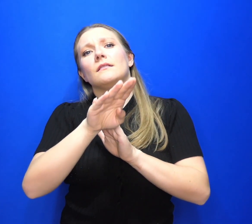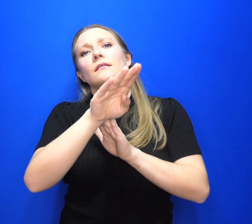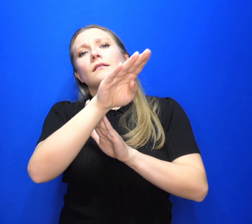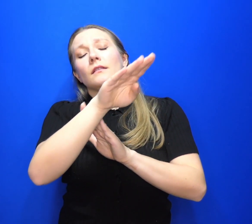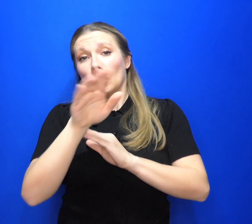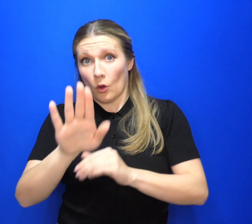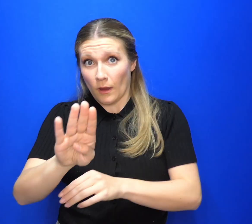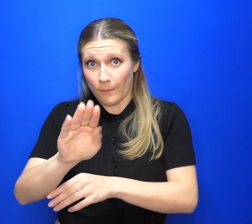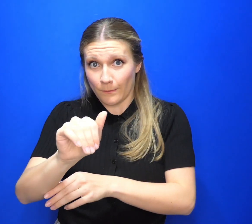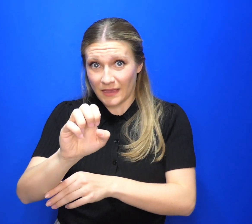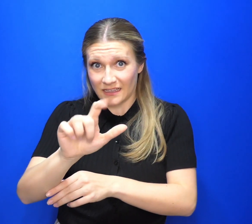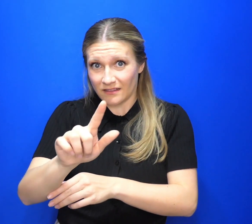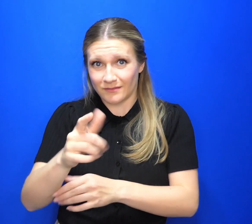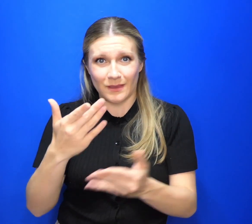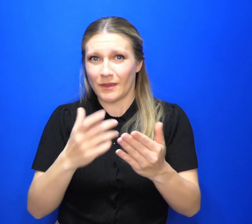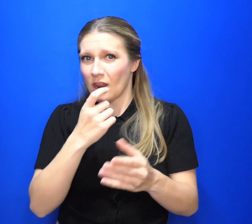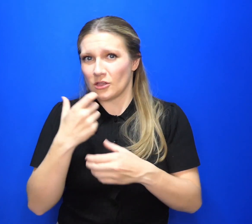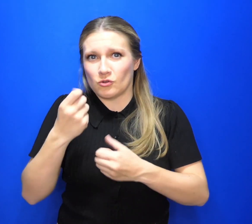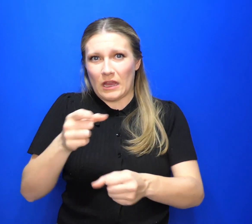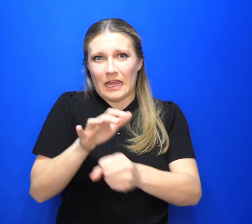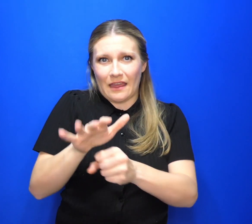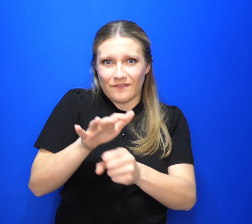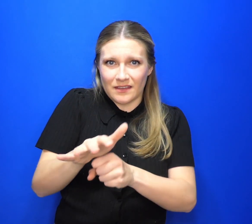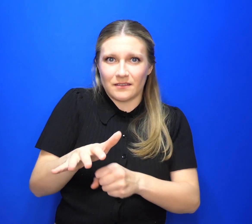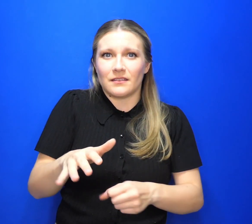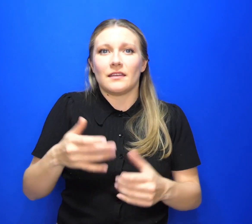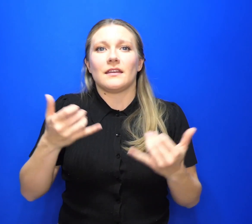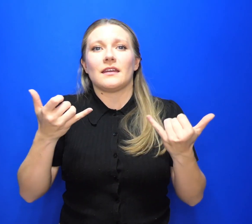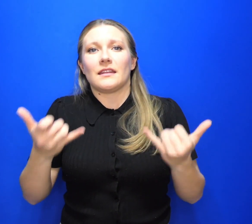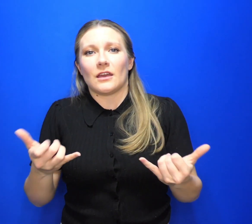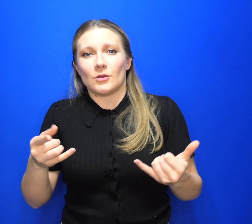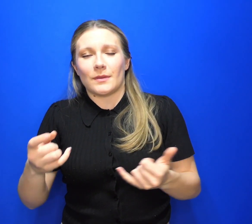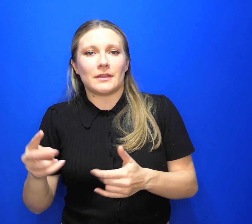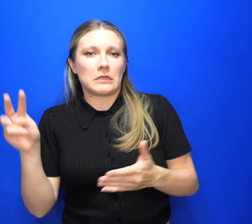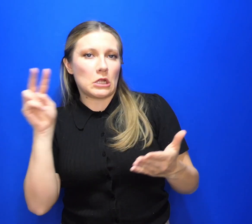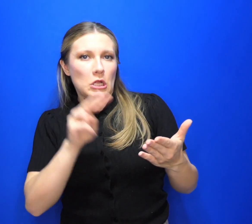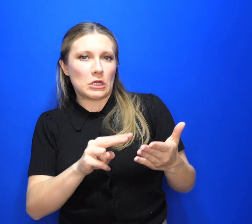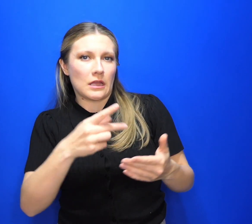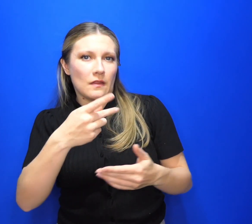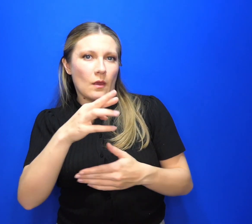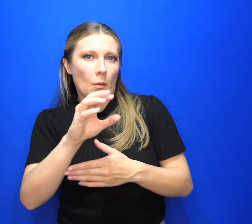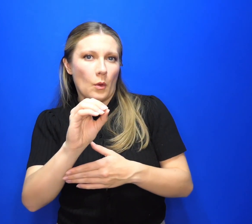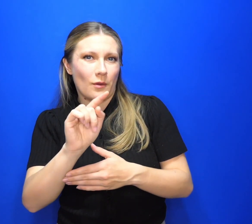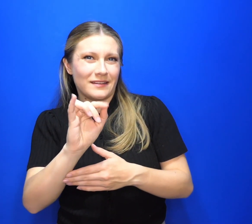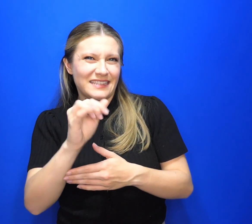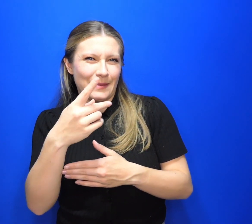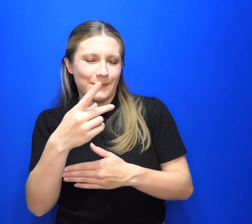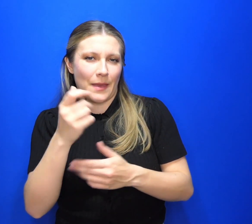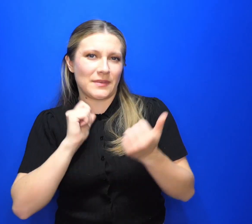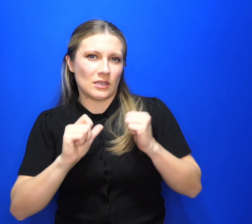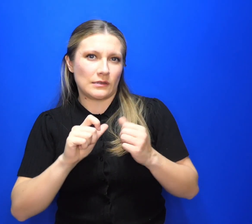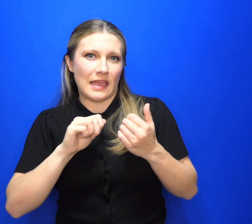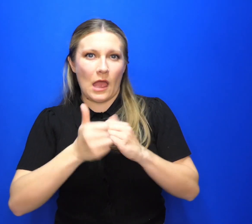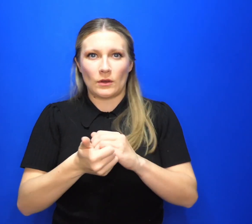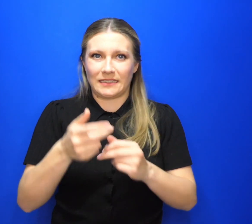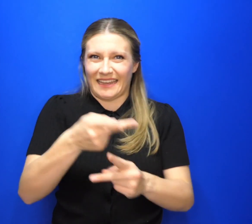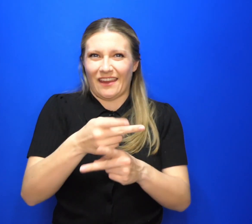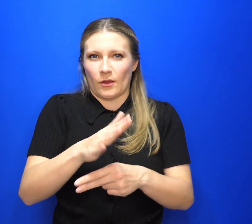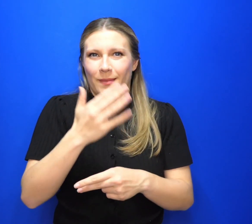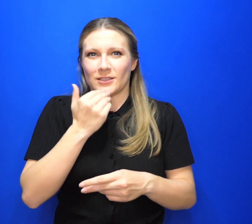over and listen to the pro tip episodes about how to get going and taking care of your blood sugar. So, all right, did we do it? Is this good? I think